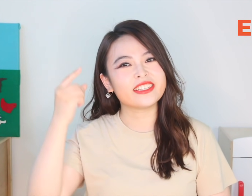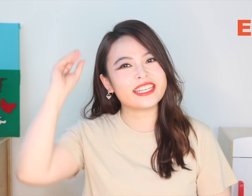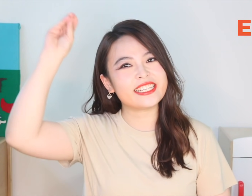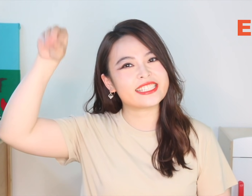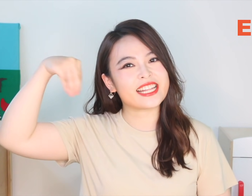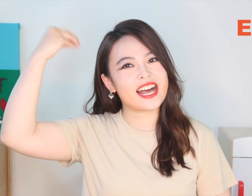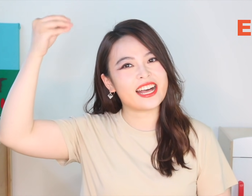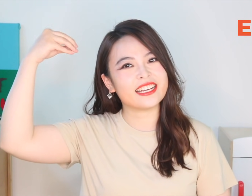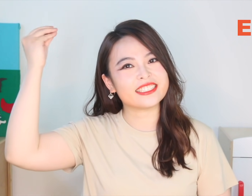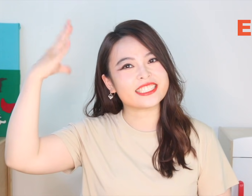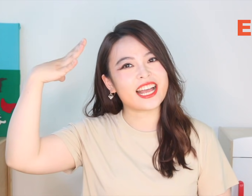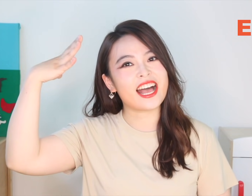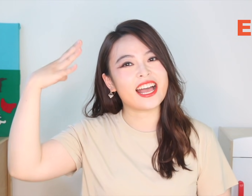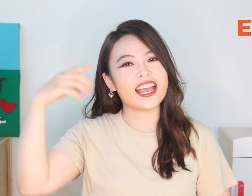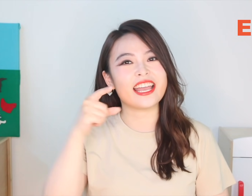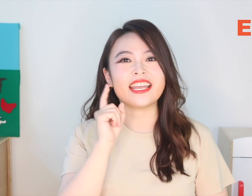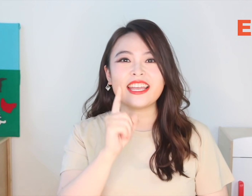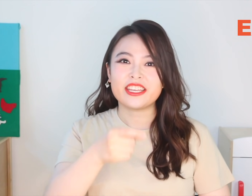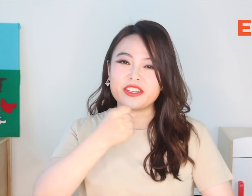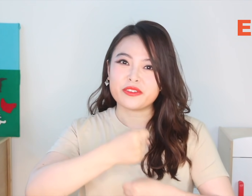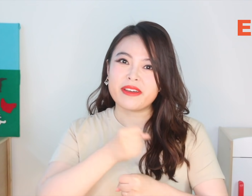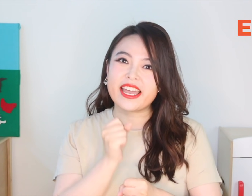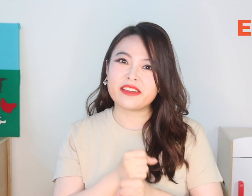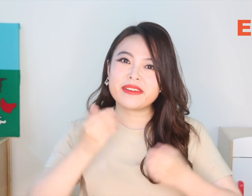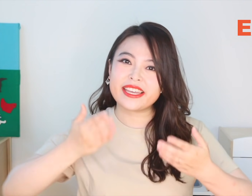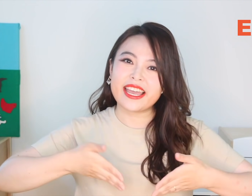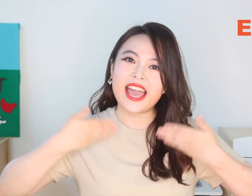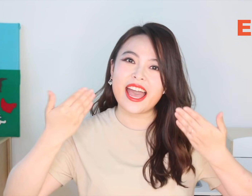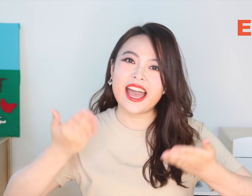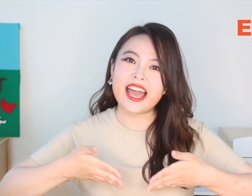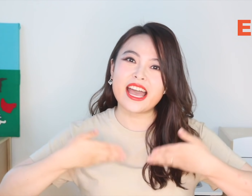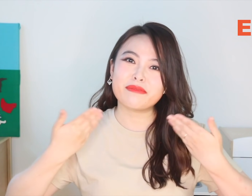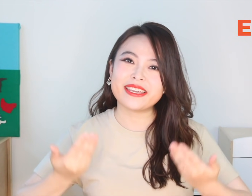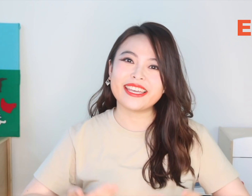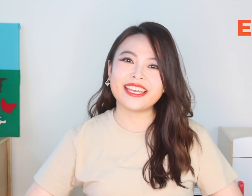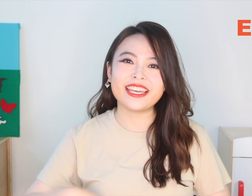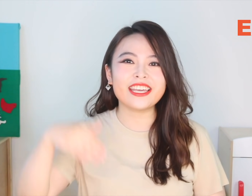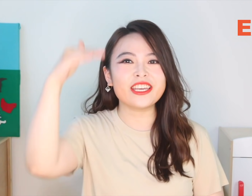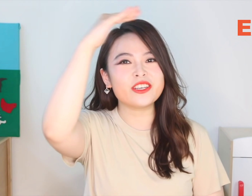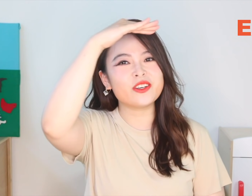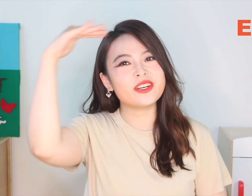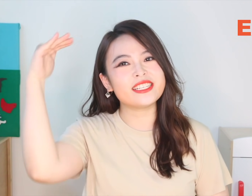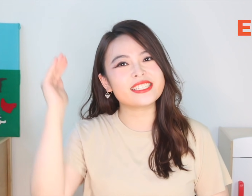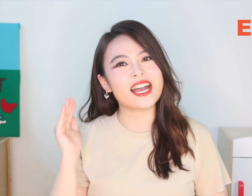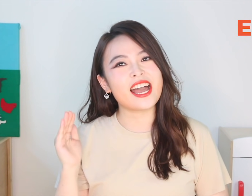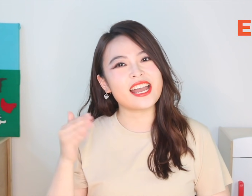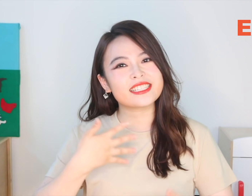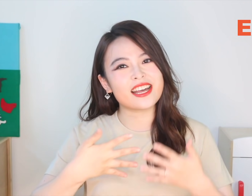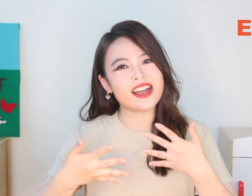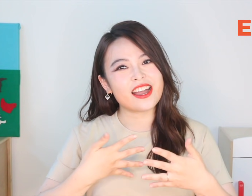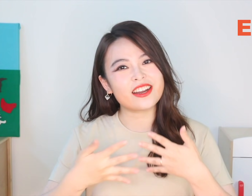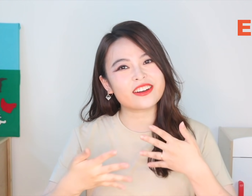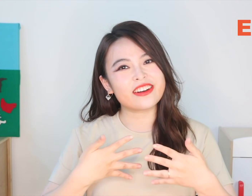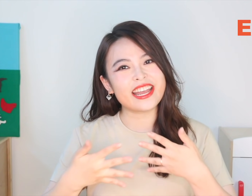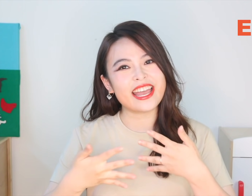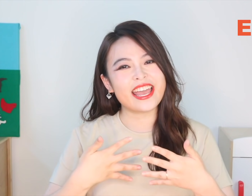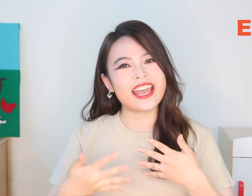only sunshine. You make me happy when skies are